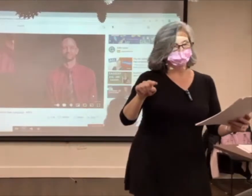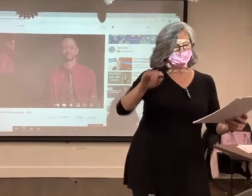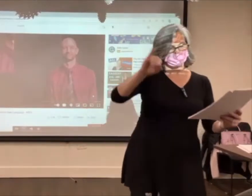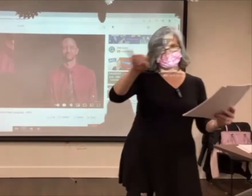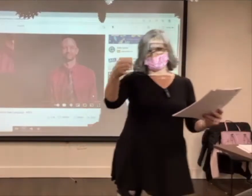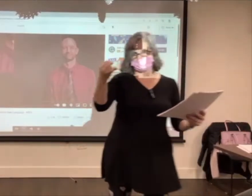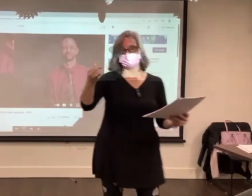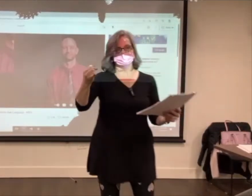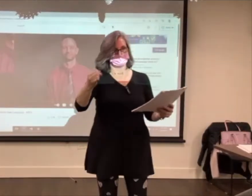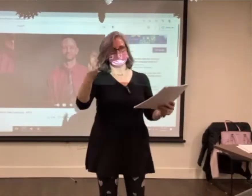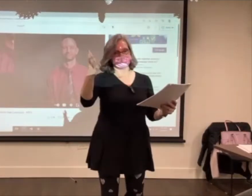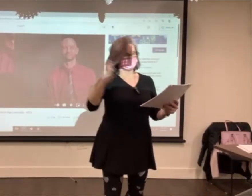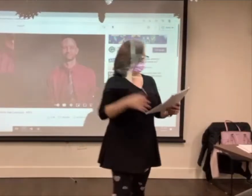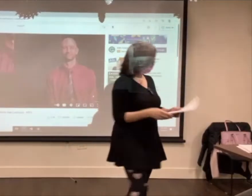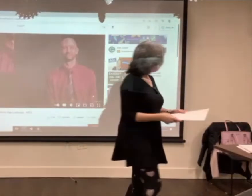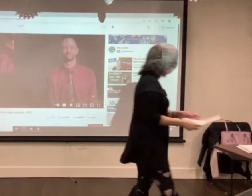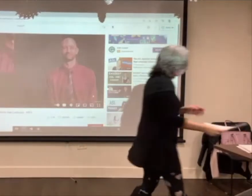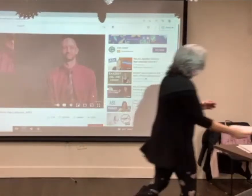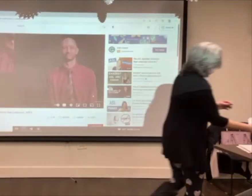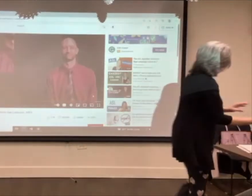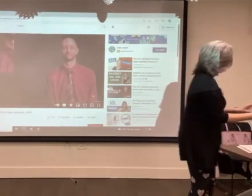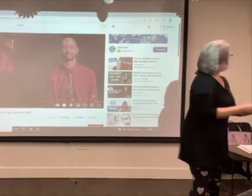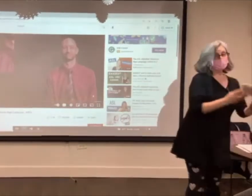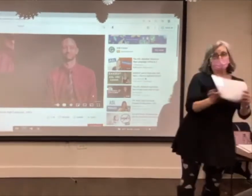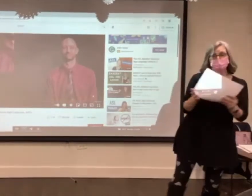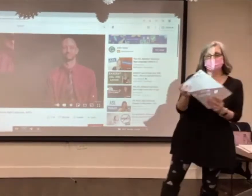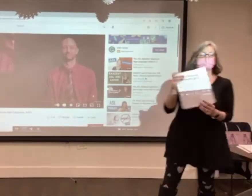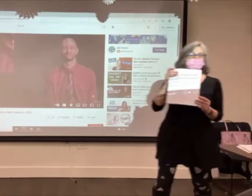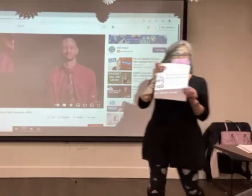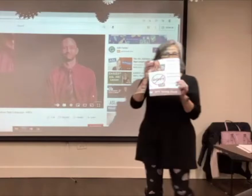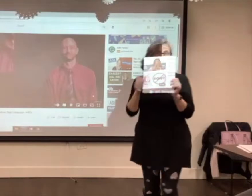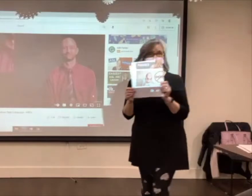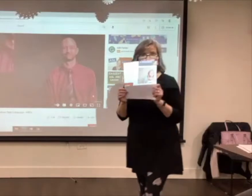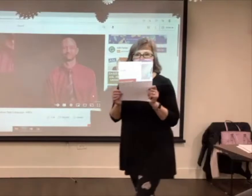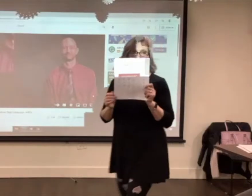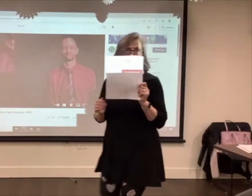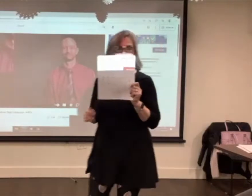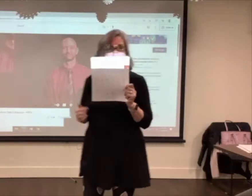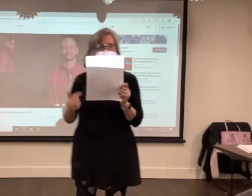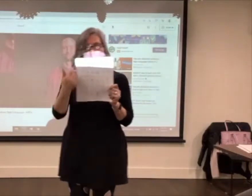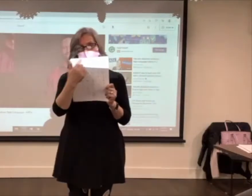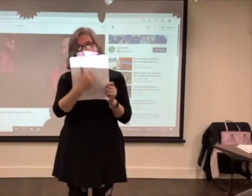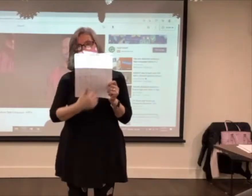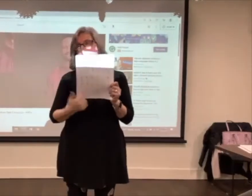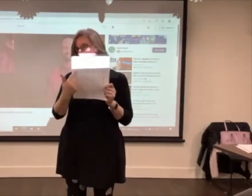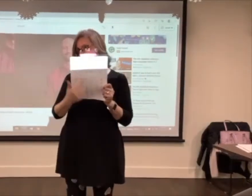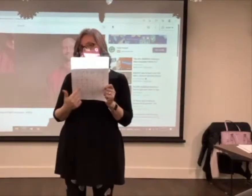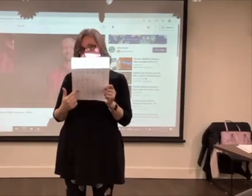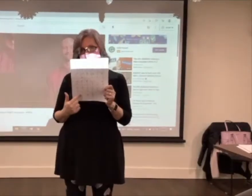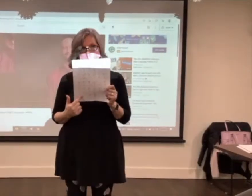like the J, right? It's not stationary. Now, this one happens to be my favorite handout for the alphabet because the perspective is correct.